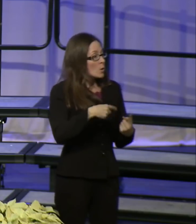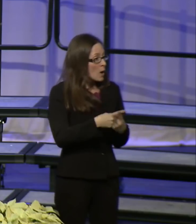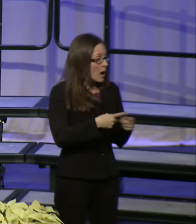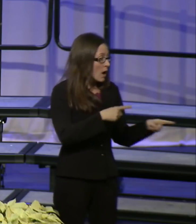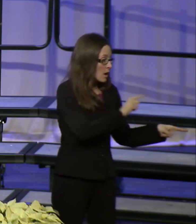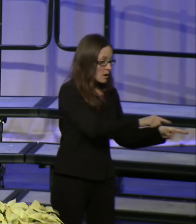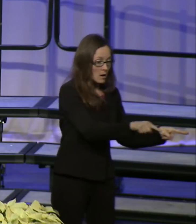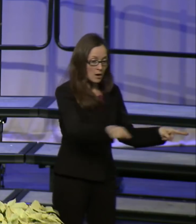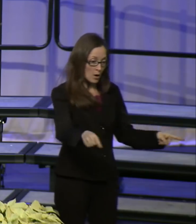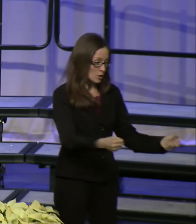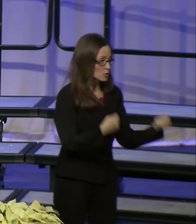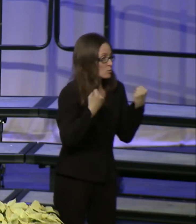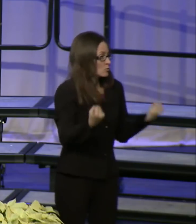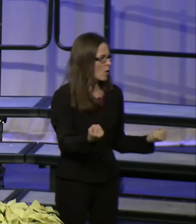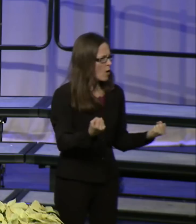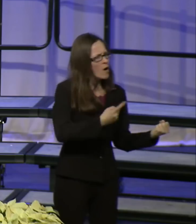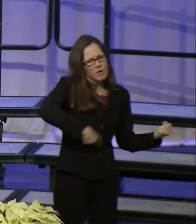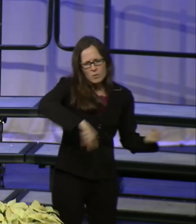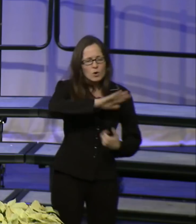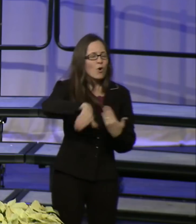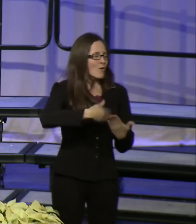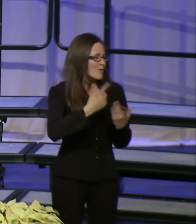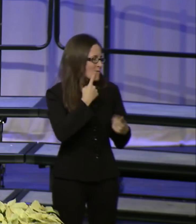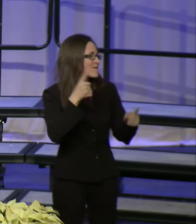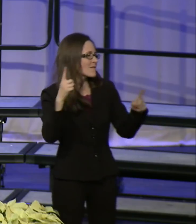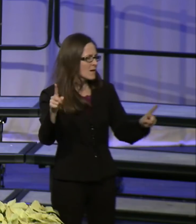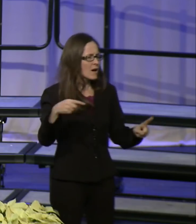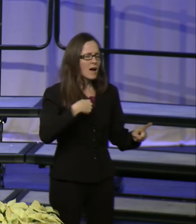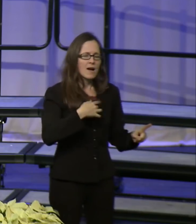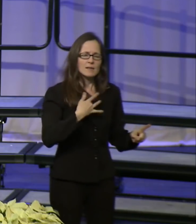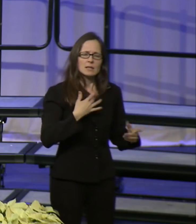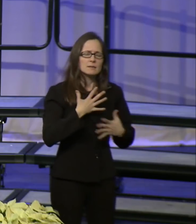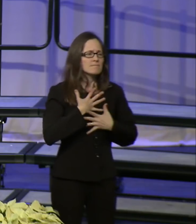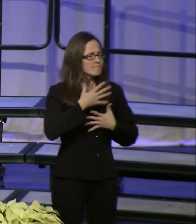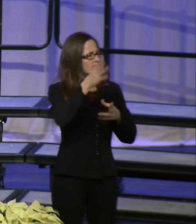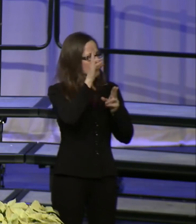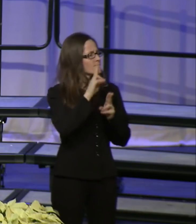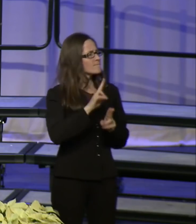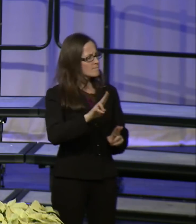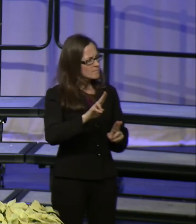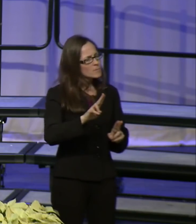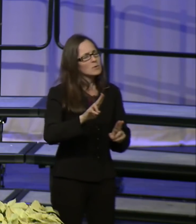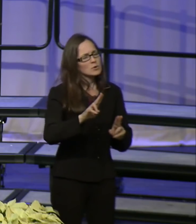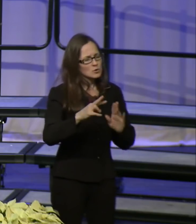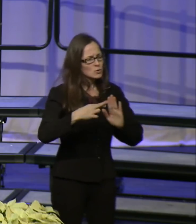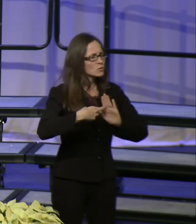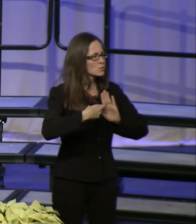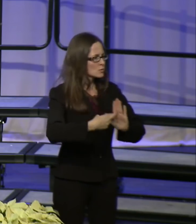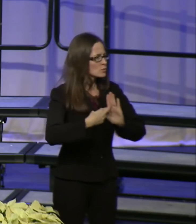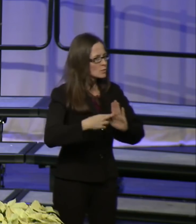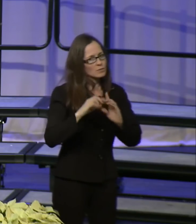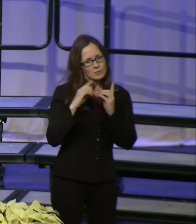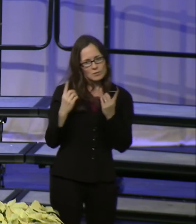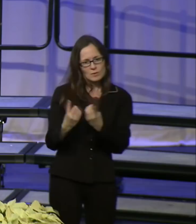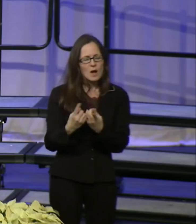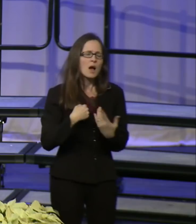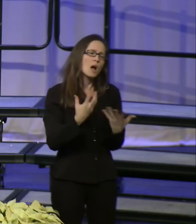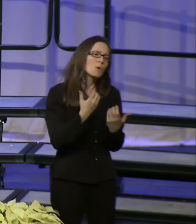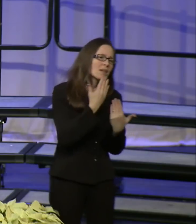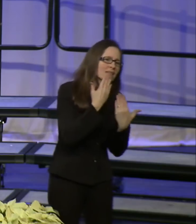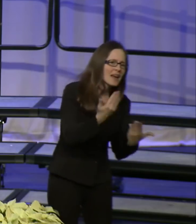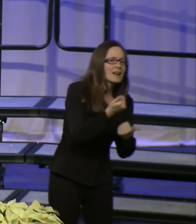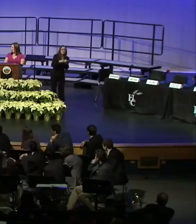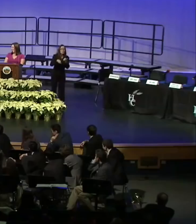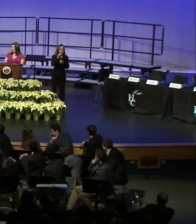I'm honored to represent our communities and want to thank everyone who made it possible, but I will not name them all by name.